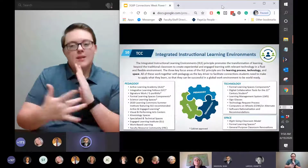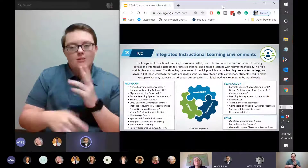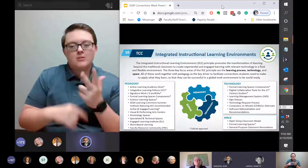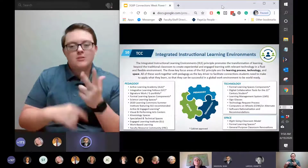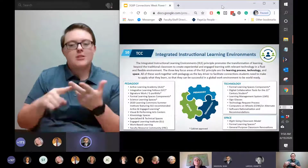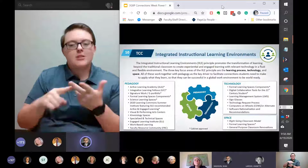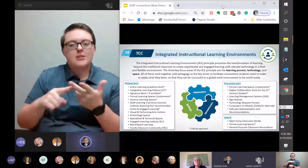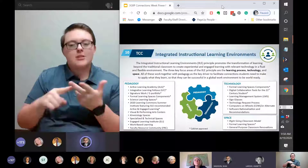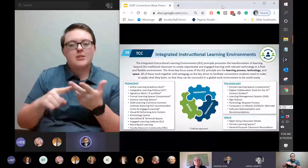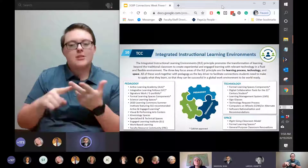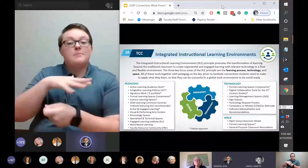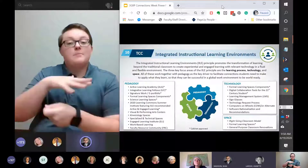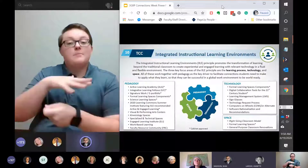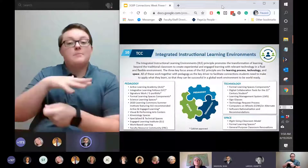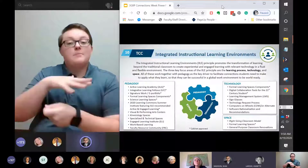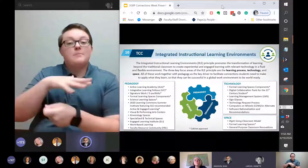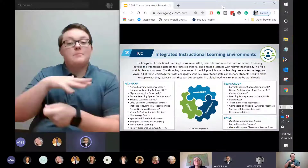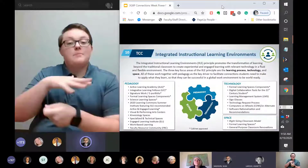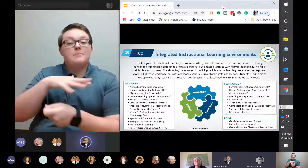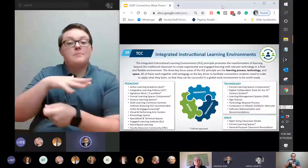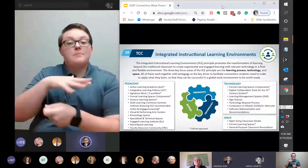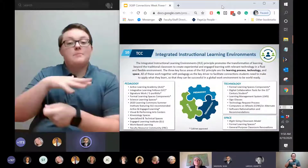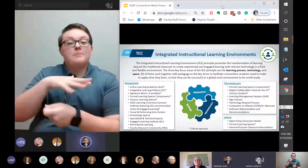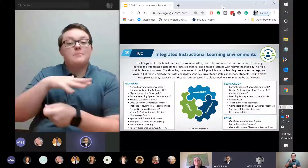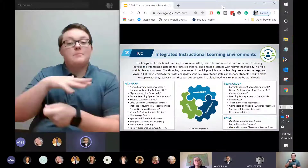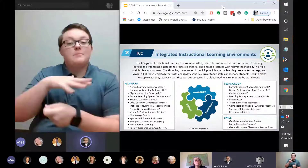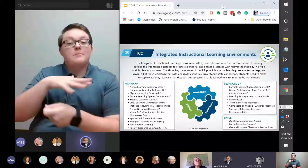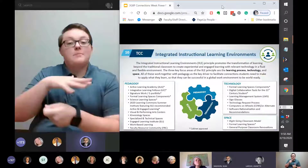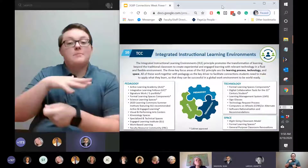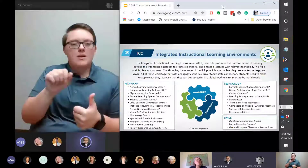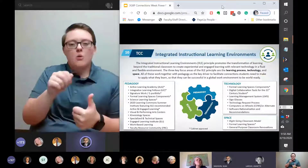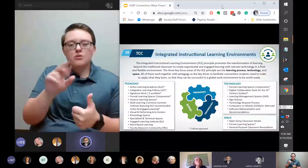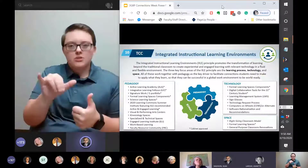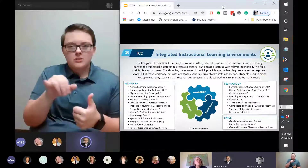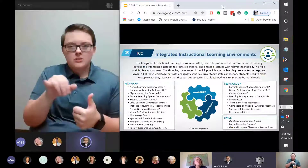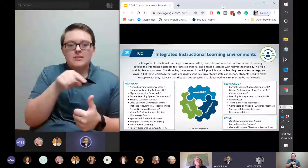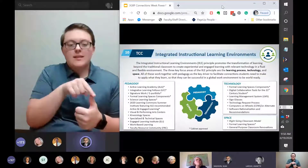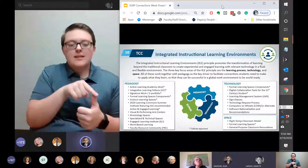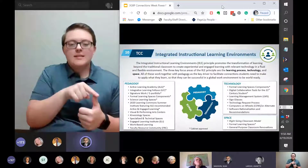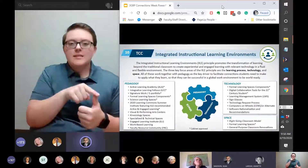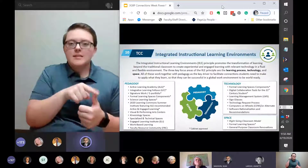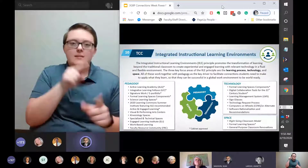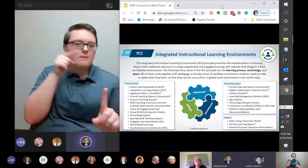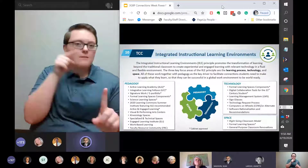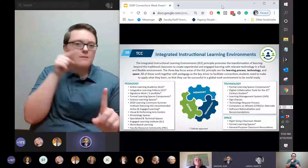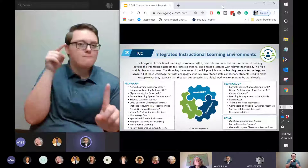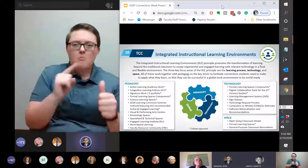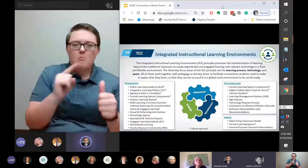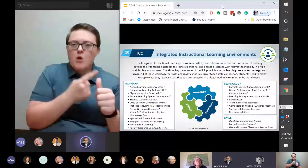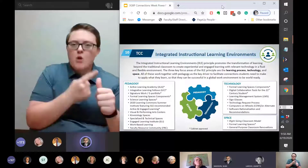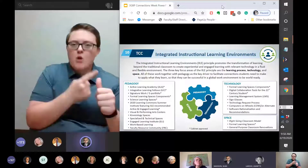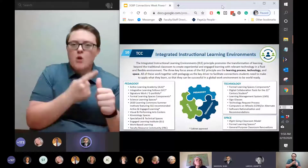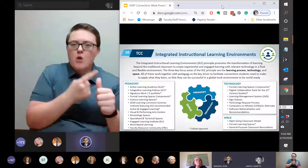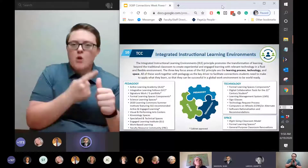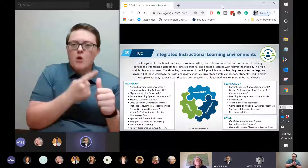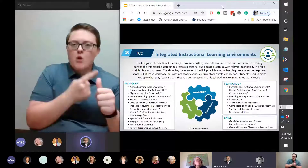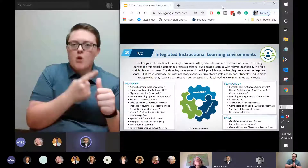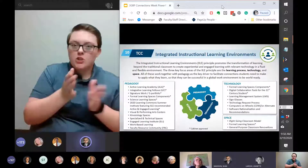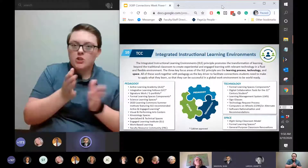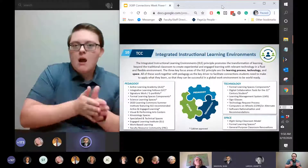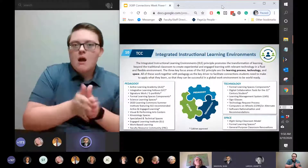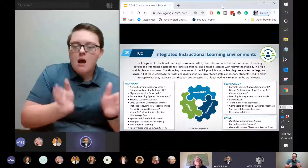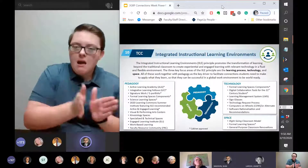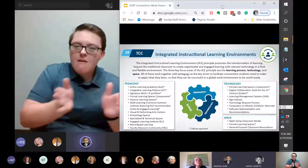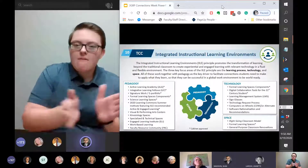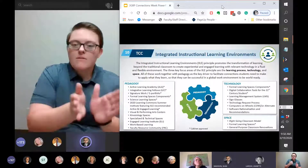focus teams, with pedagogy as the primary driver in influencing the type of cutting-edge technology